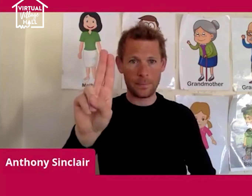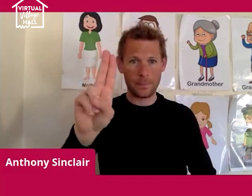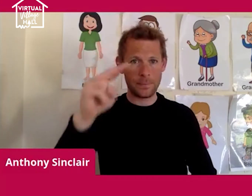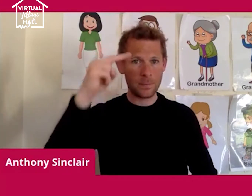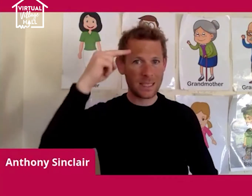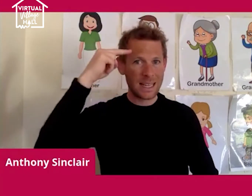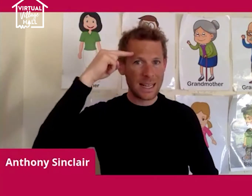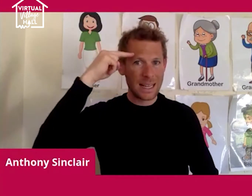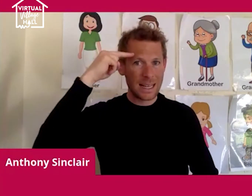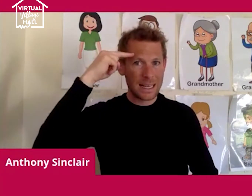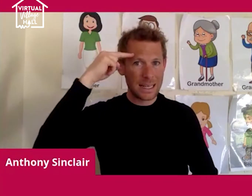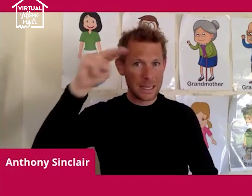name.